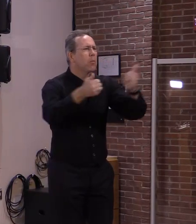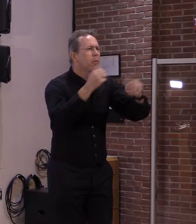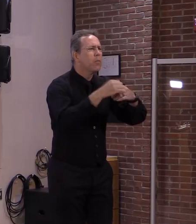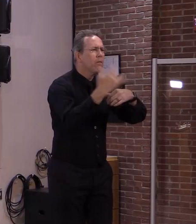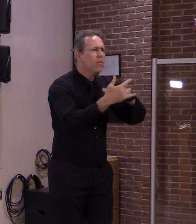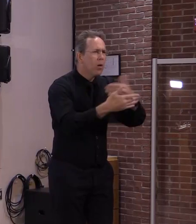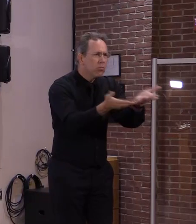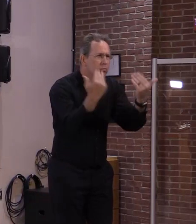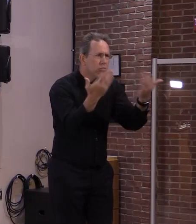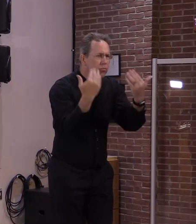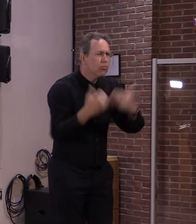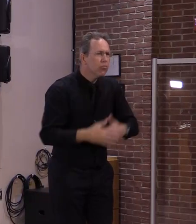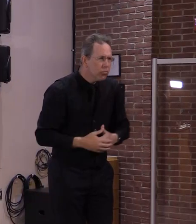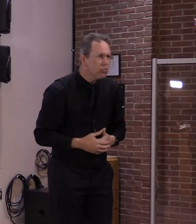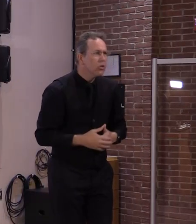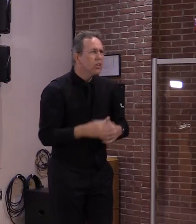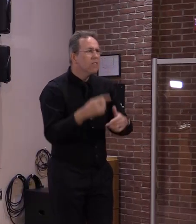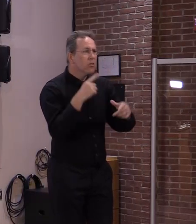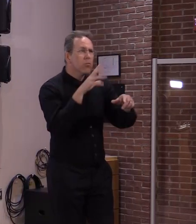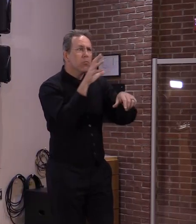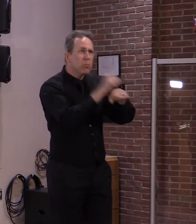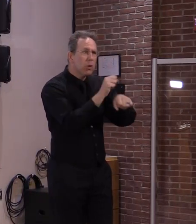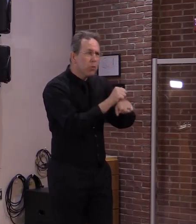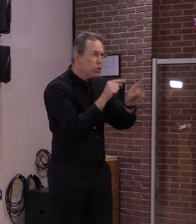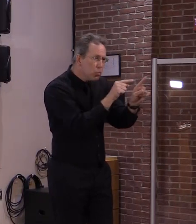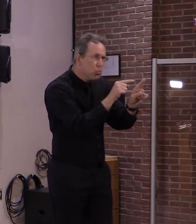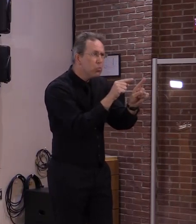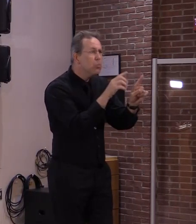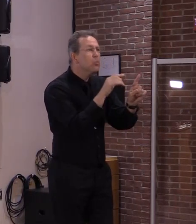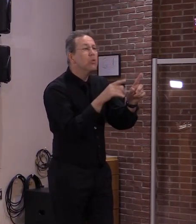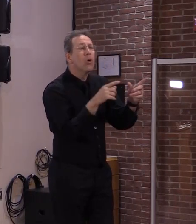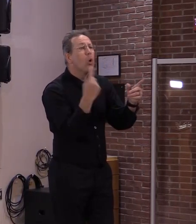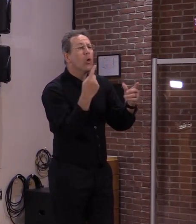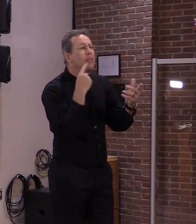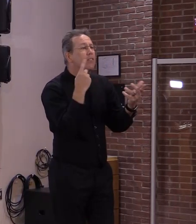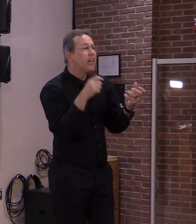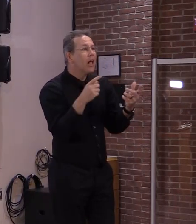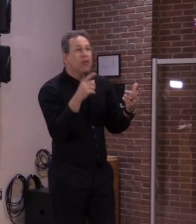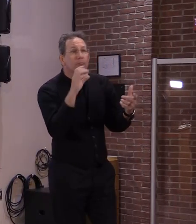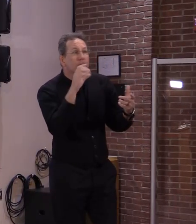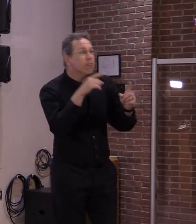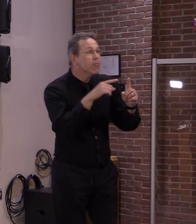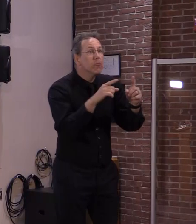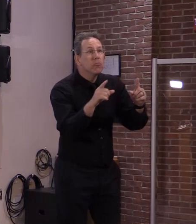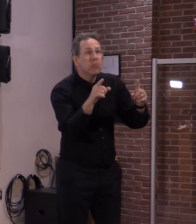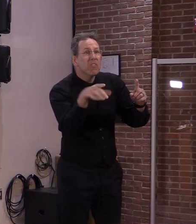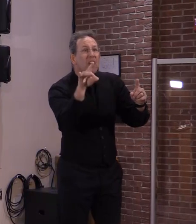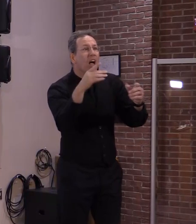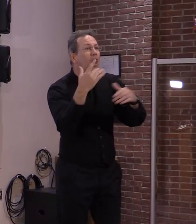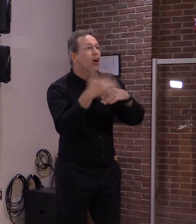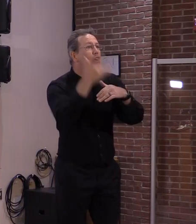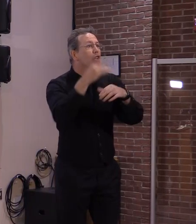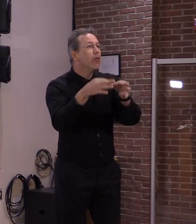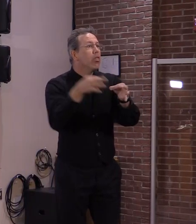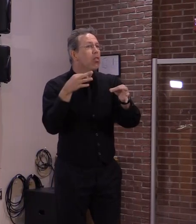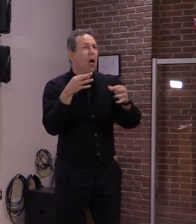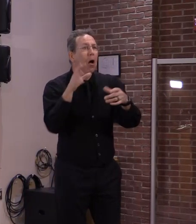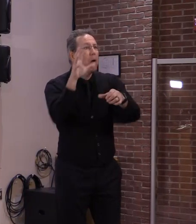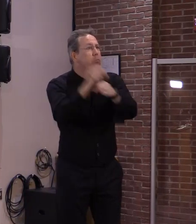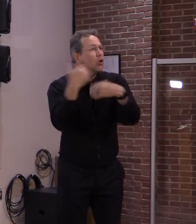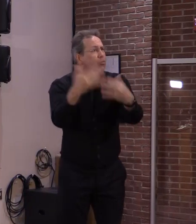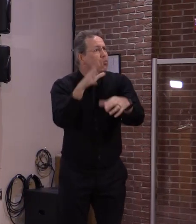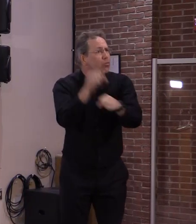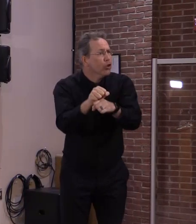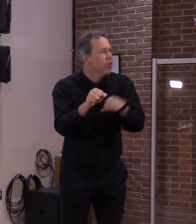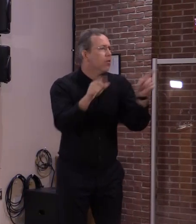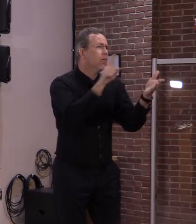you can. And you can always change it and move up. But if you do, just make sure that you cancel your older